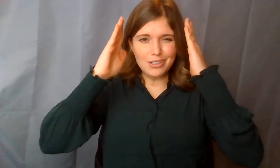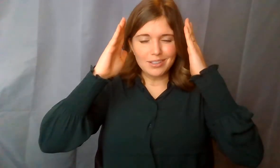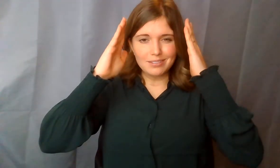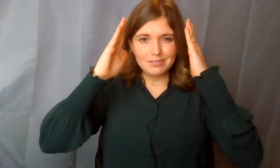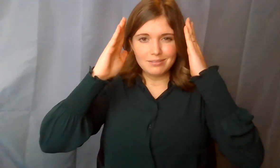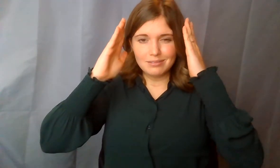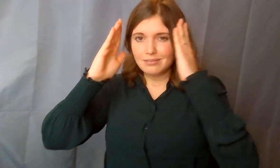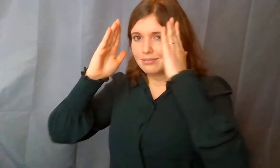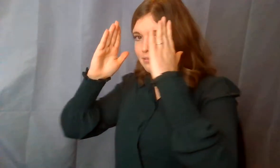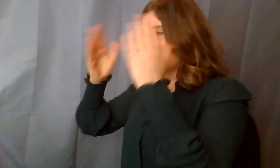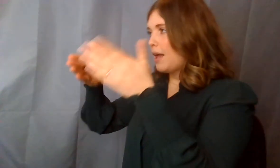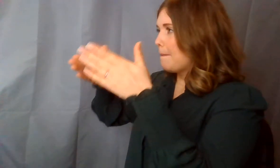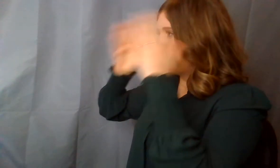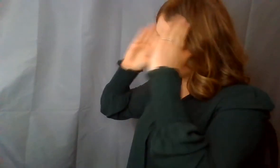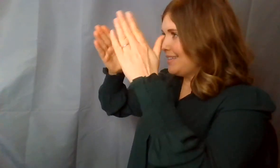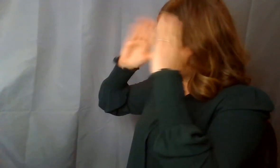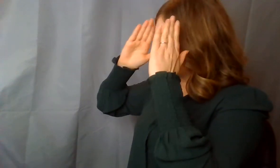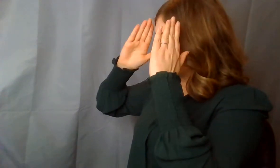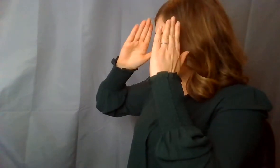attention. Pay attention.